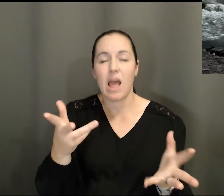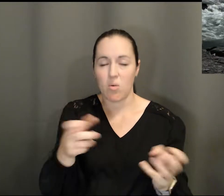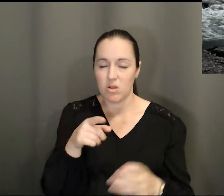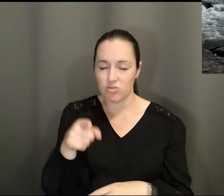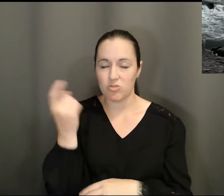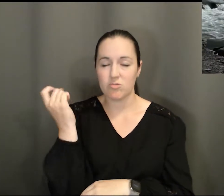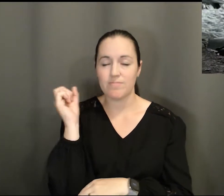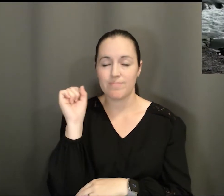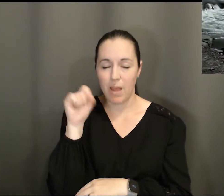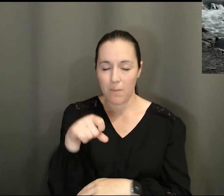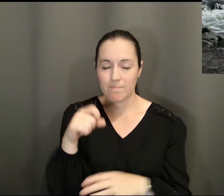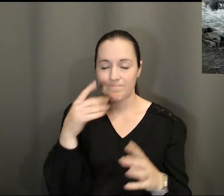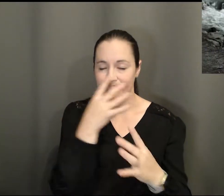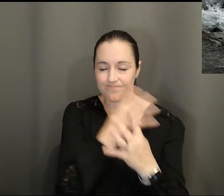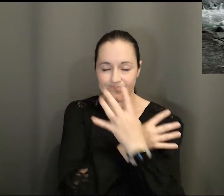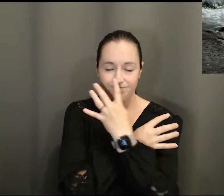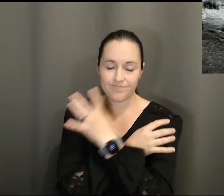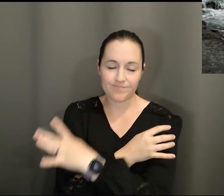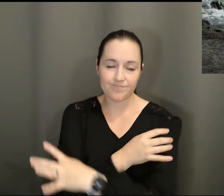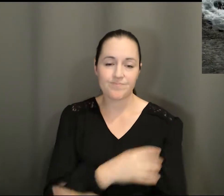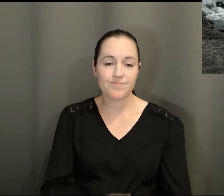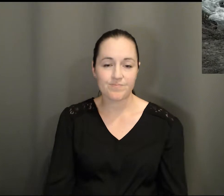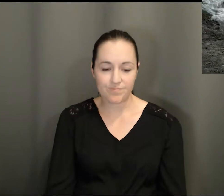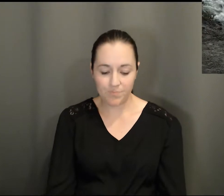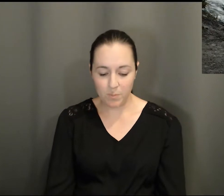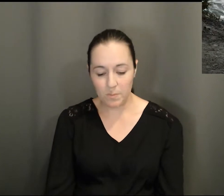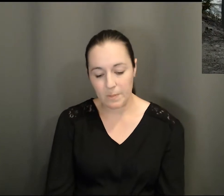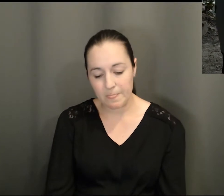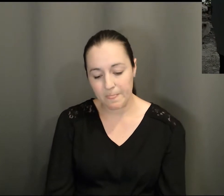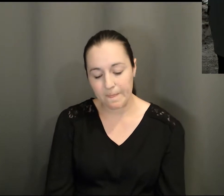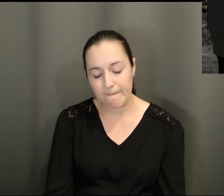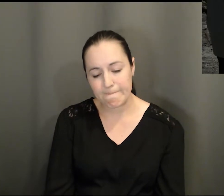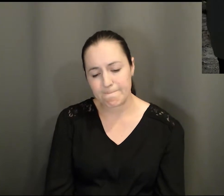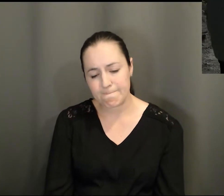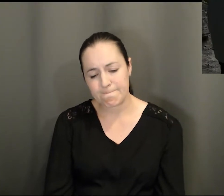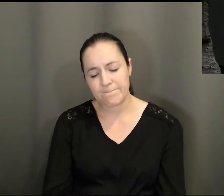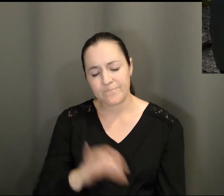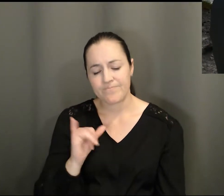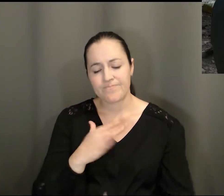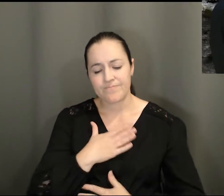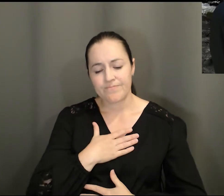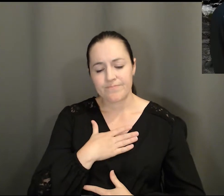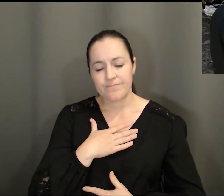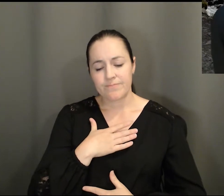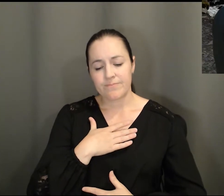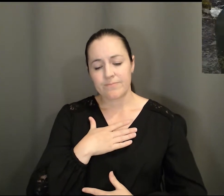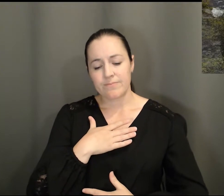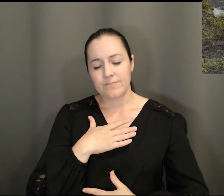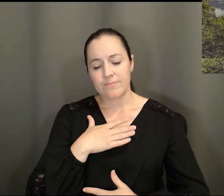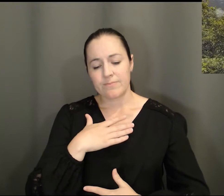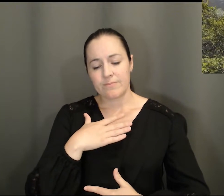heads and take those breaths with me for a few minutes.